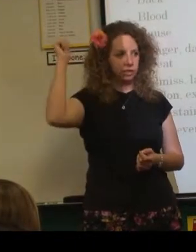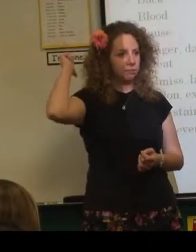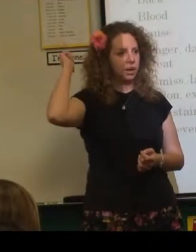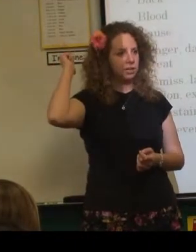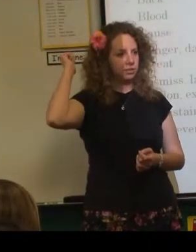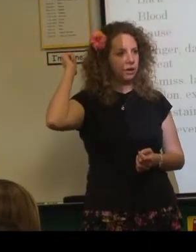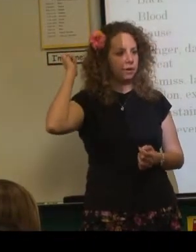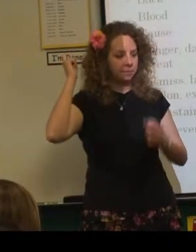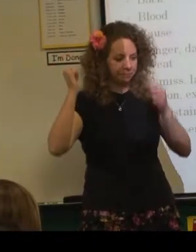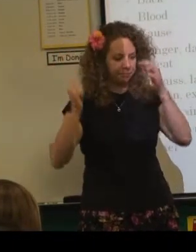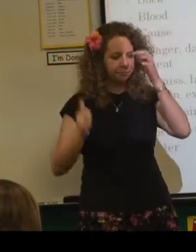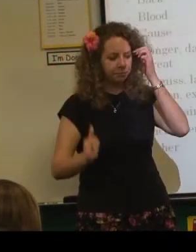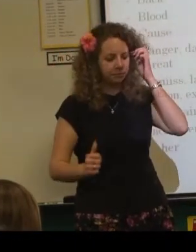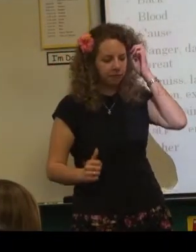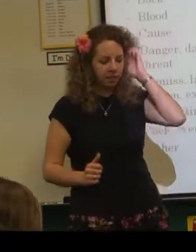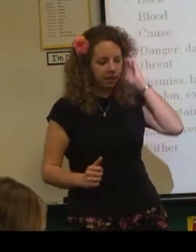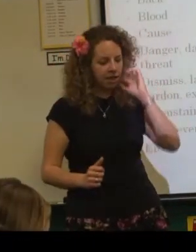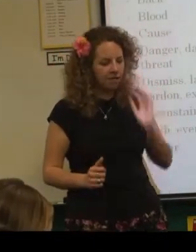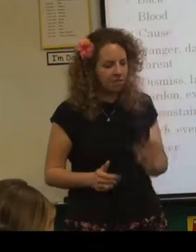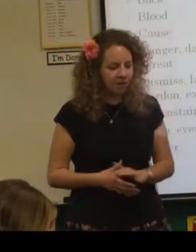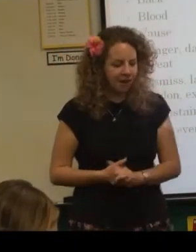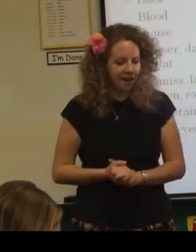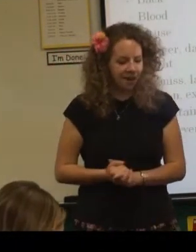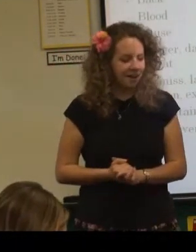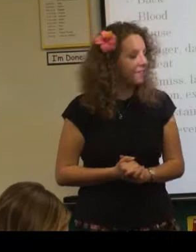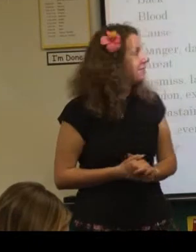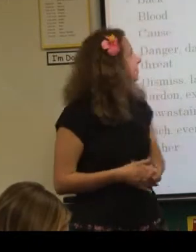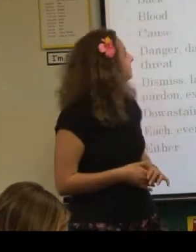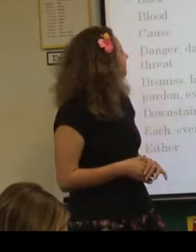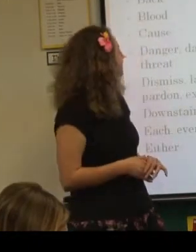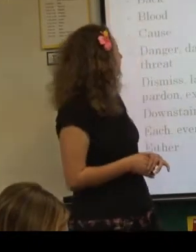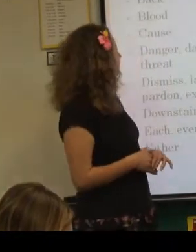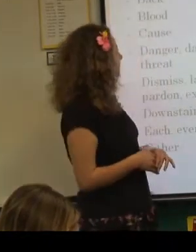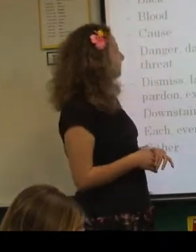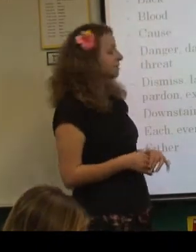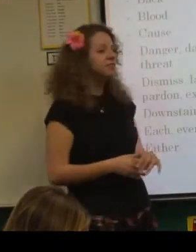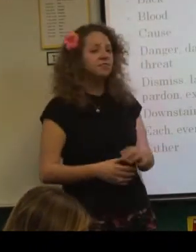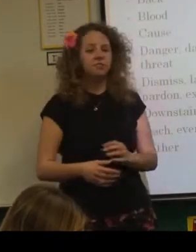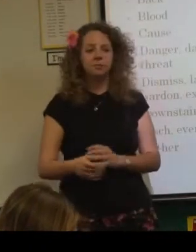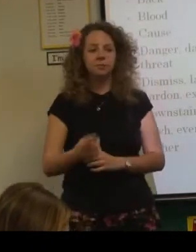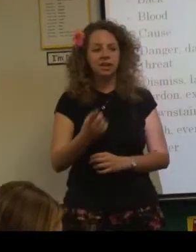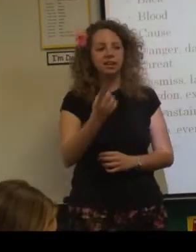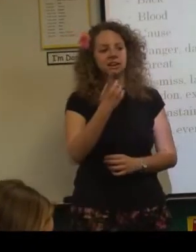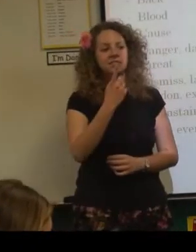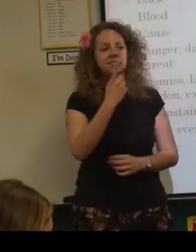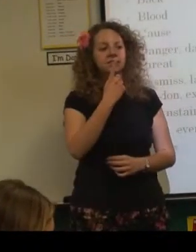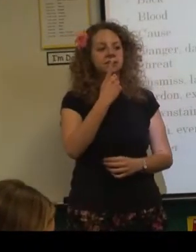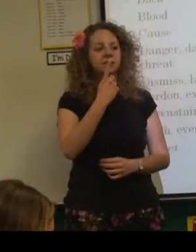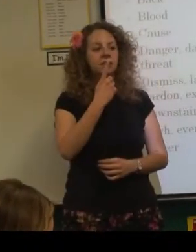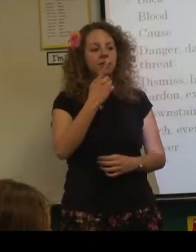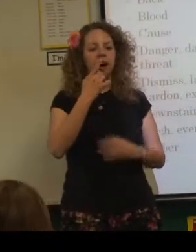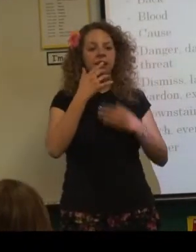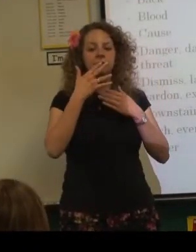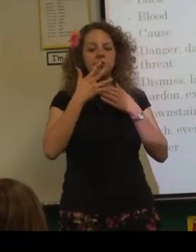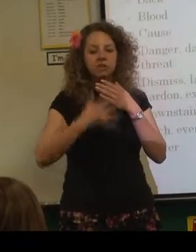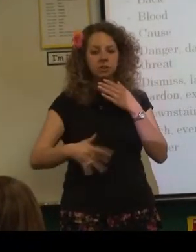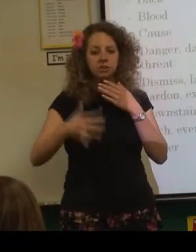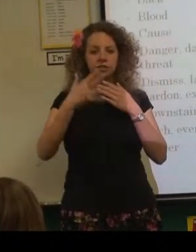like behind you that way. And then we have, for blood, I originally learned this